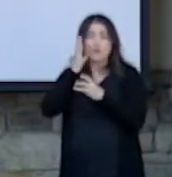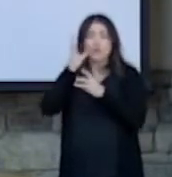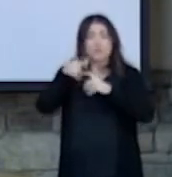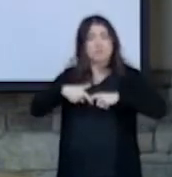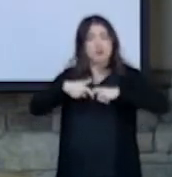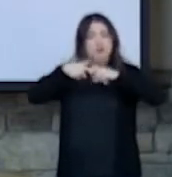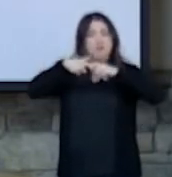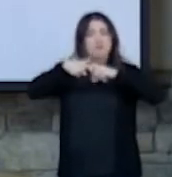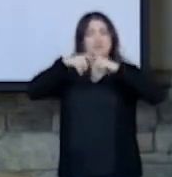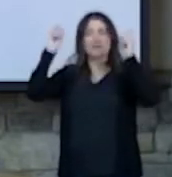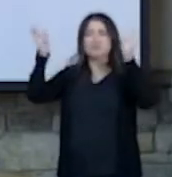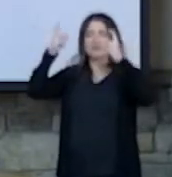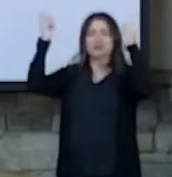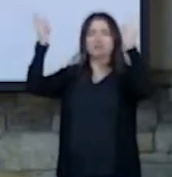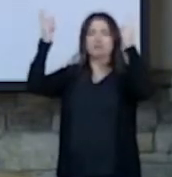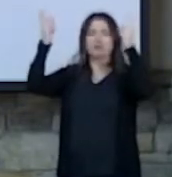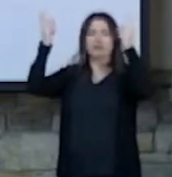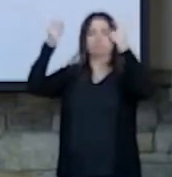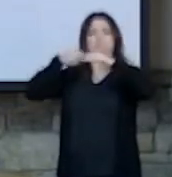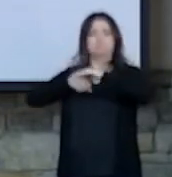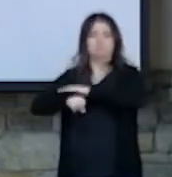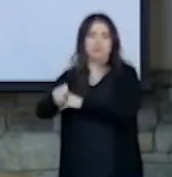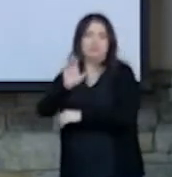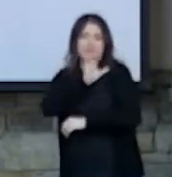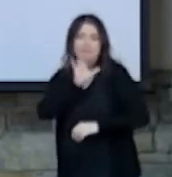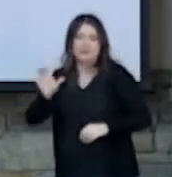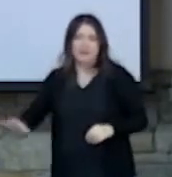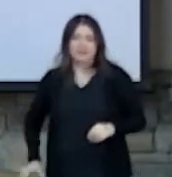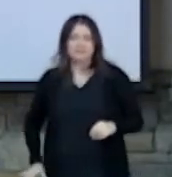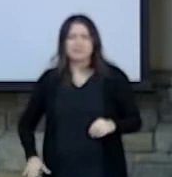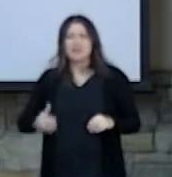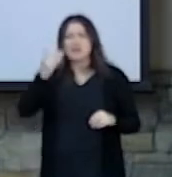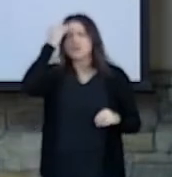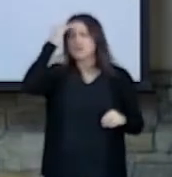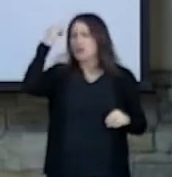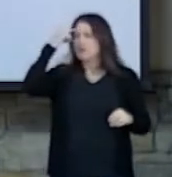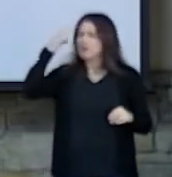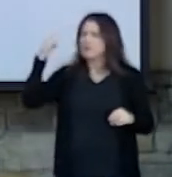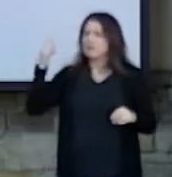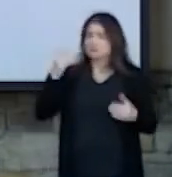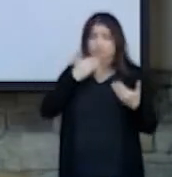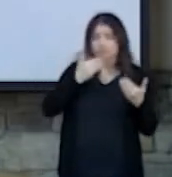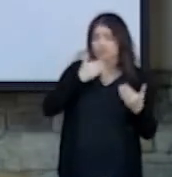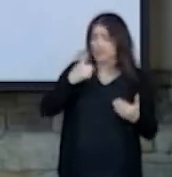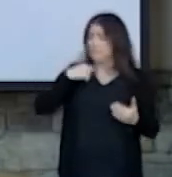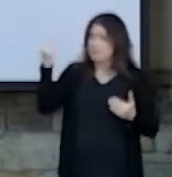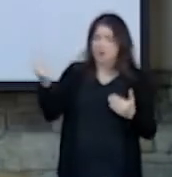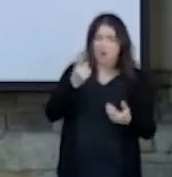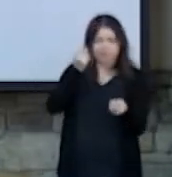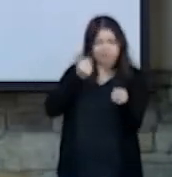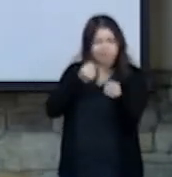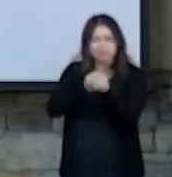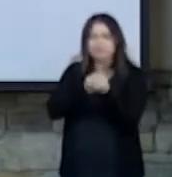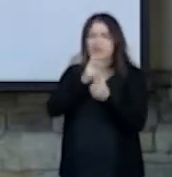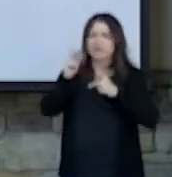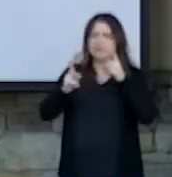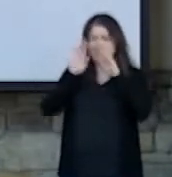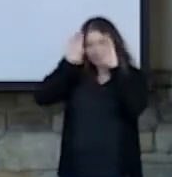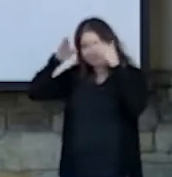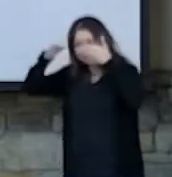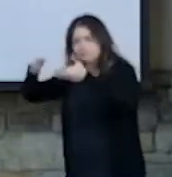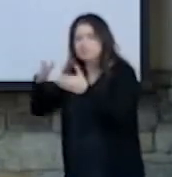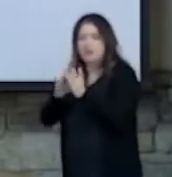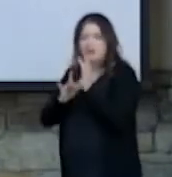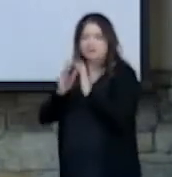and celebrate the birth of Christ. And you know, I think it's good. I'm always a fan of anything that gets people focused more on